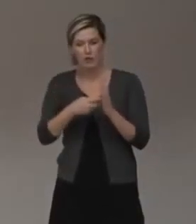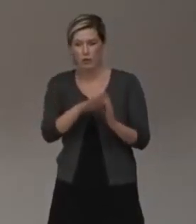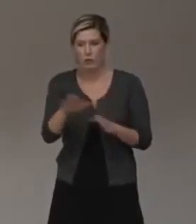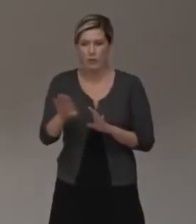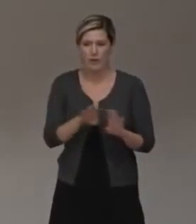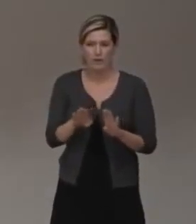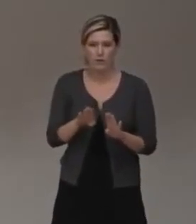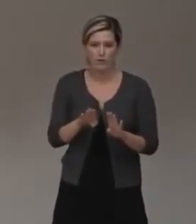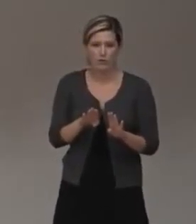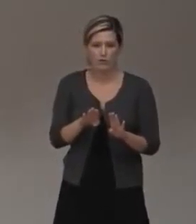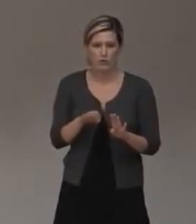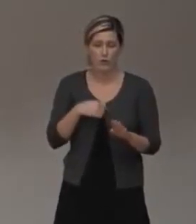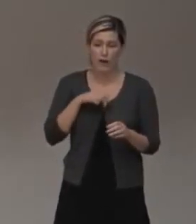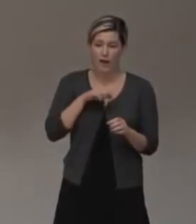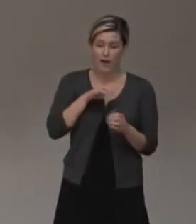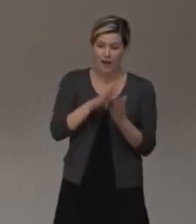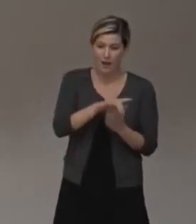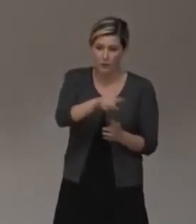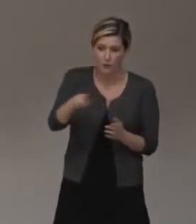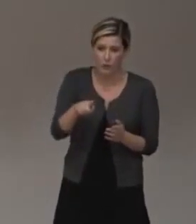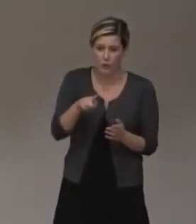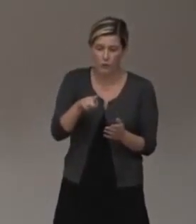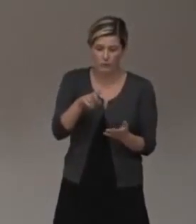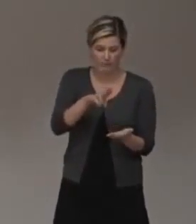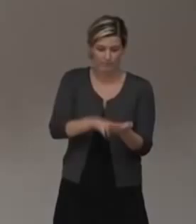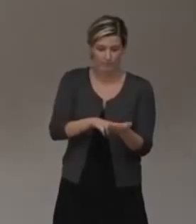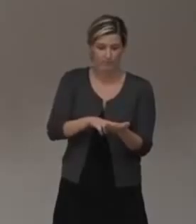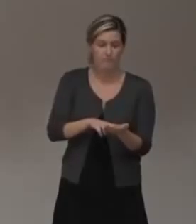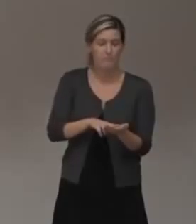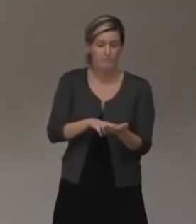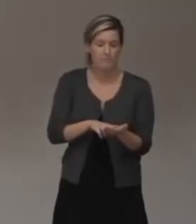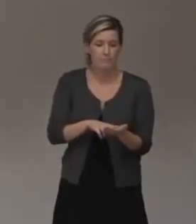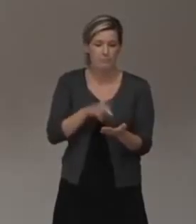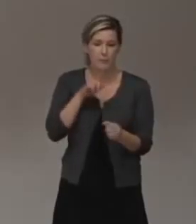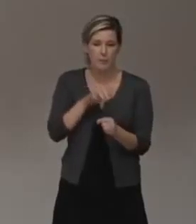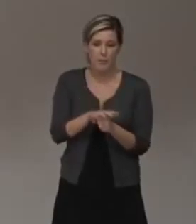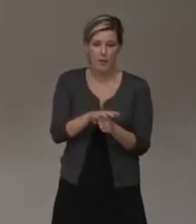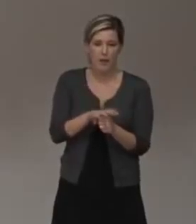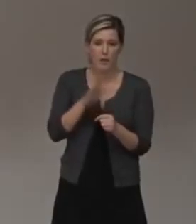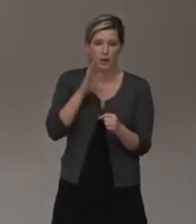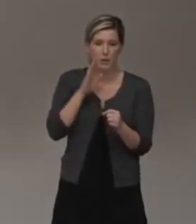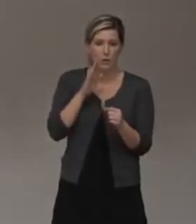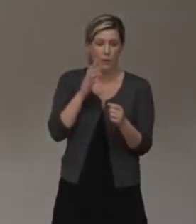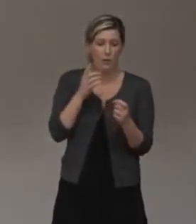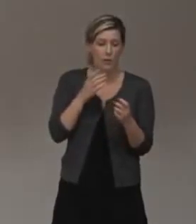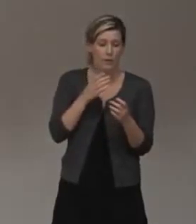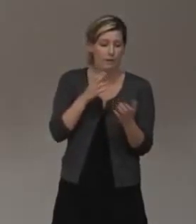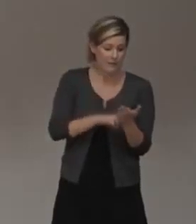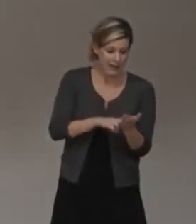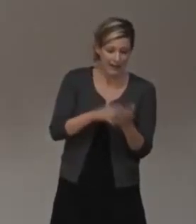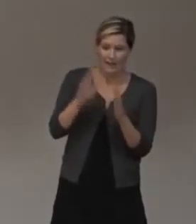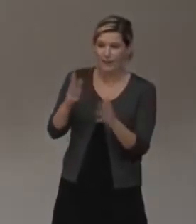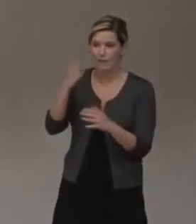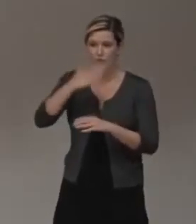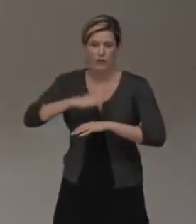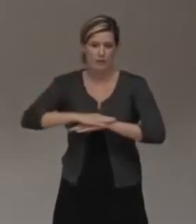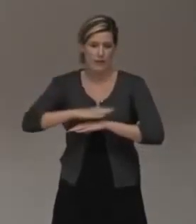actions. And so I ask you to take the pledge and sign these forms and leave them outside at the front